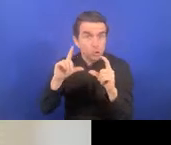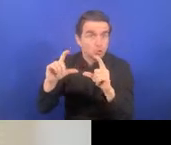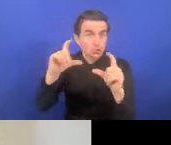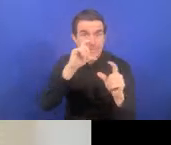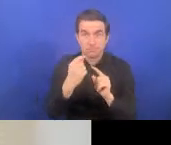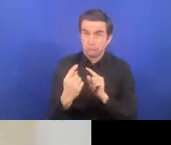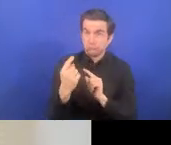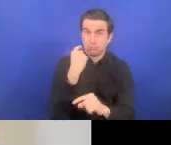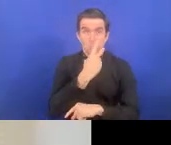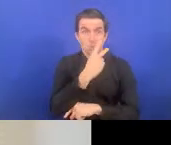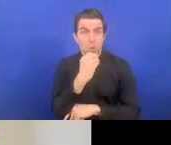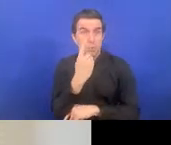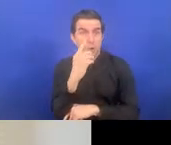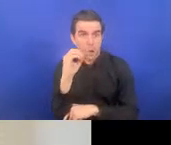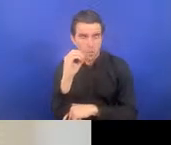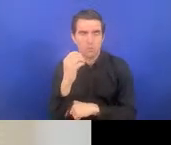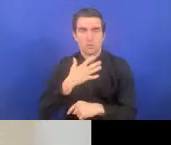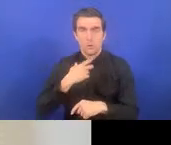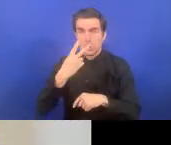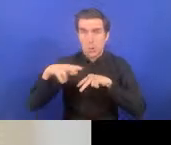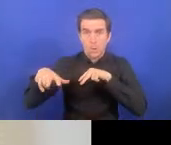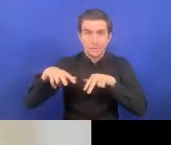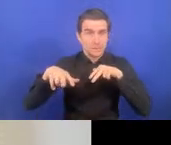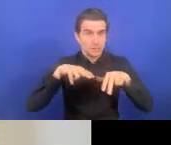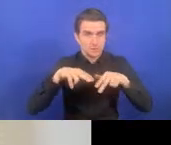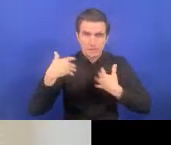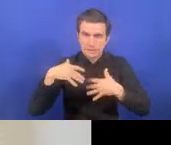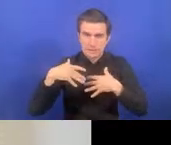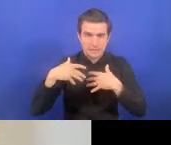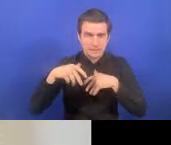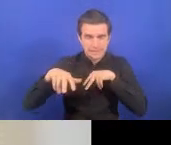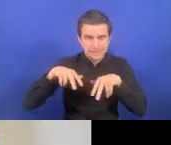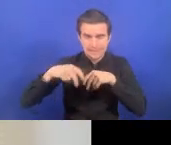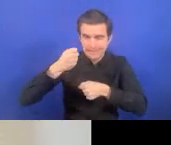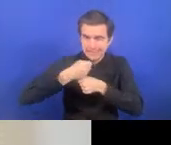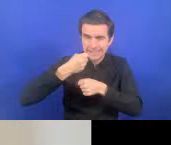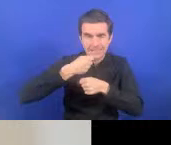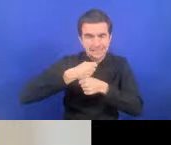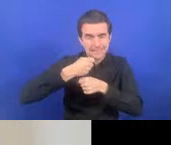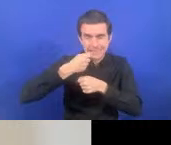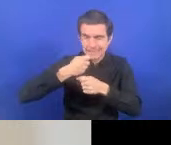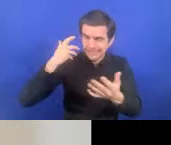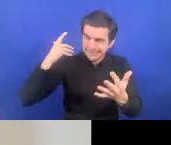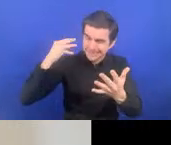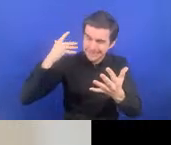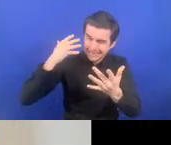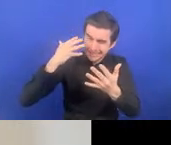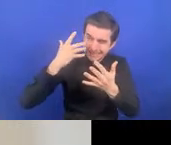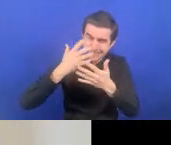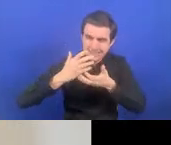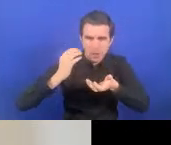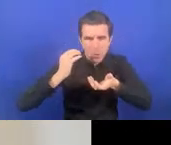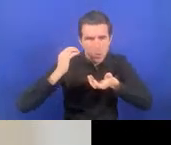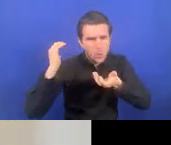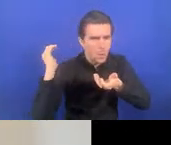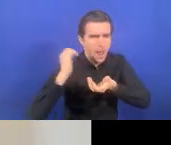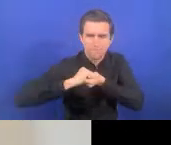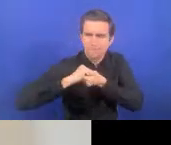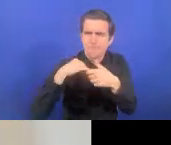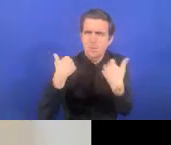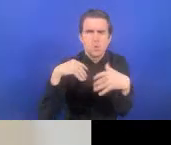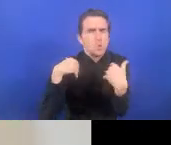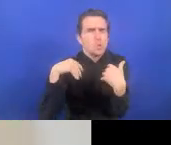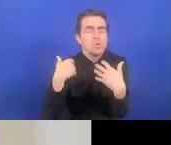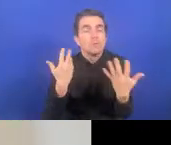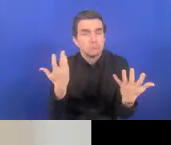combat gender inequality in the tourism sector. We have worked to detail women's contribution to tourism,